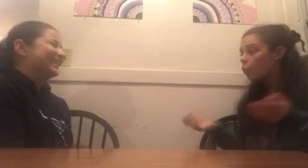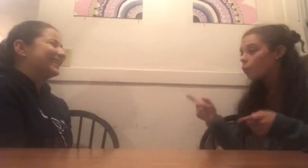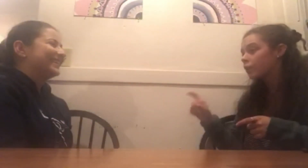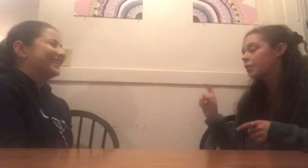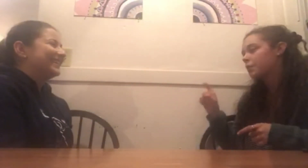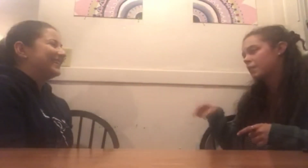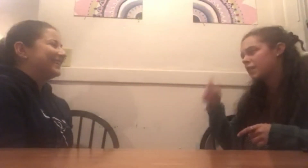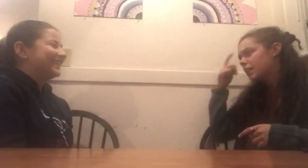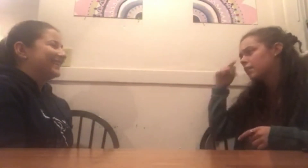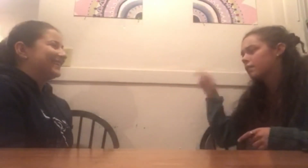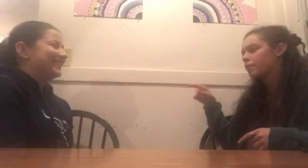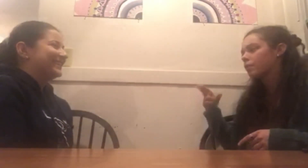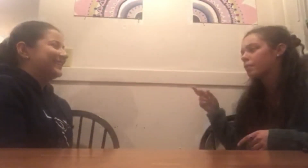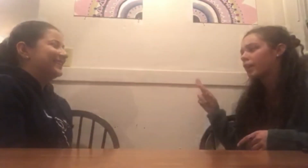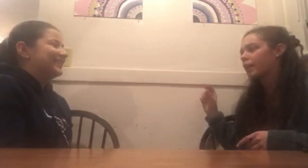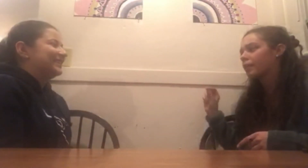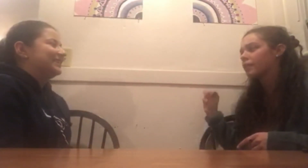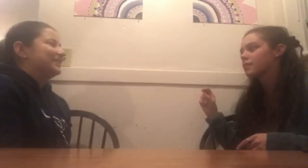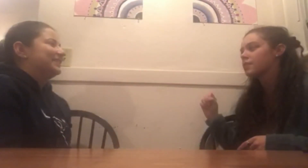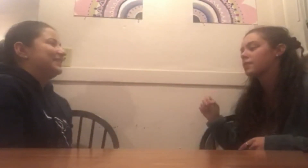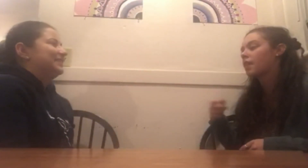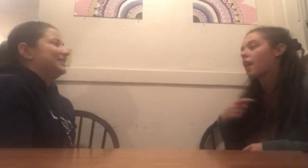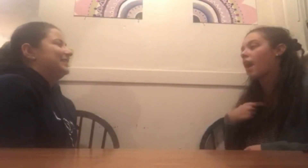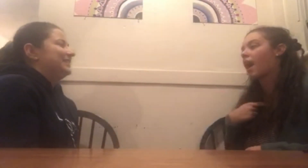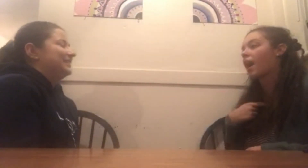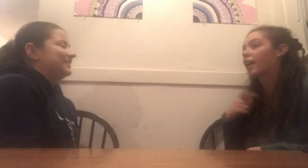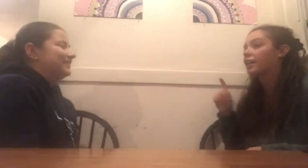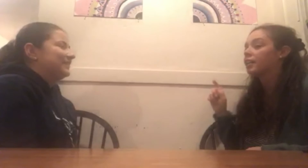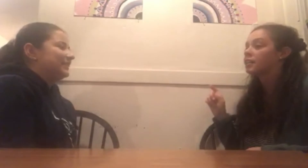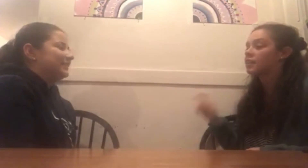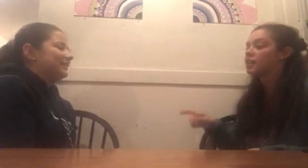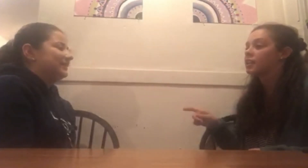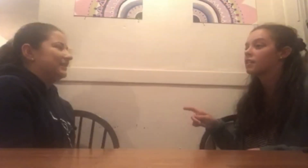What do you need from Hiram's? I need